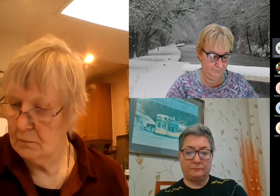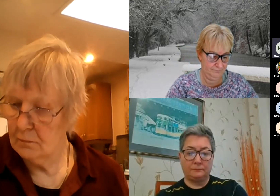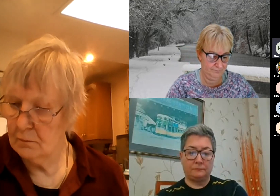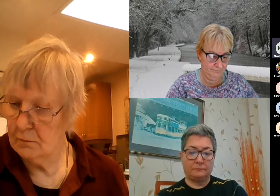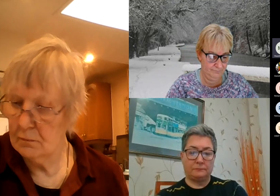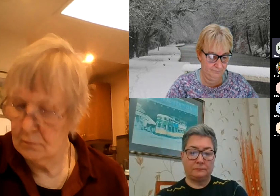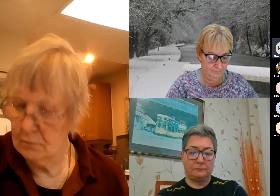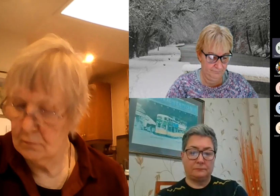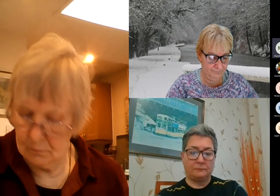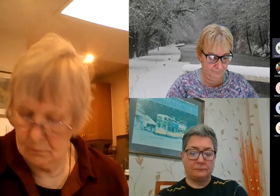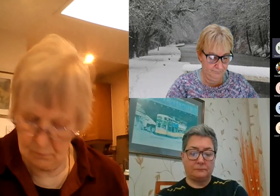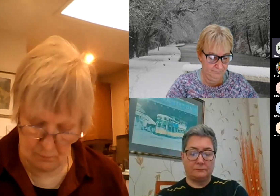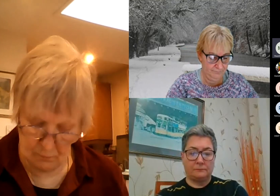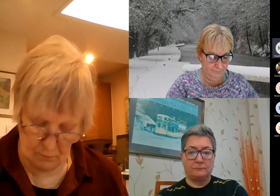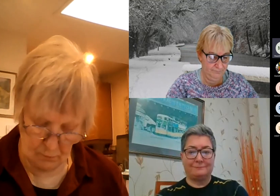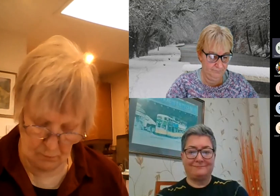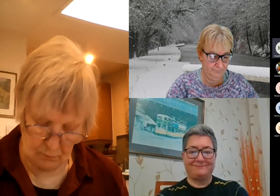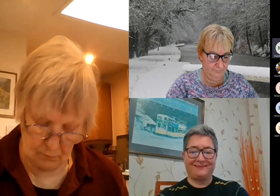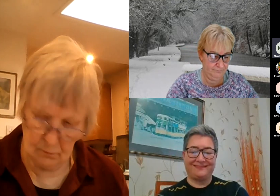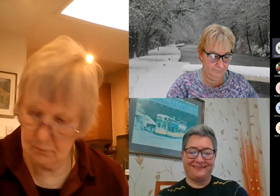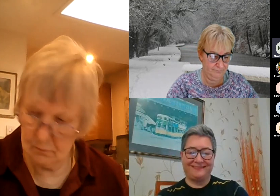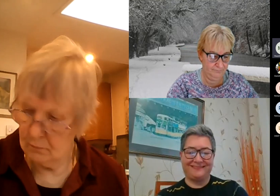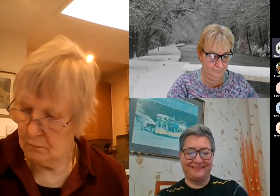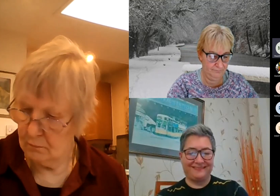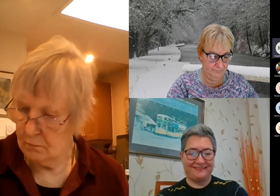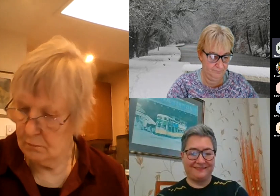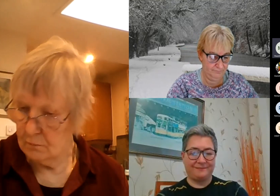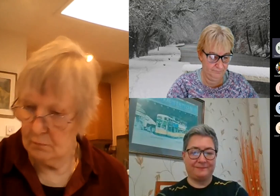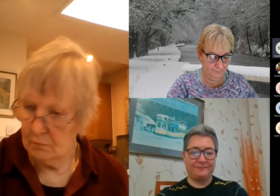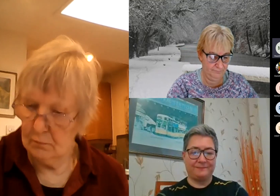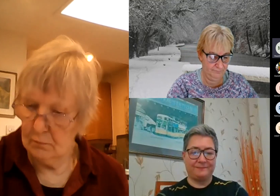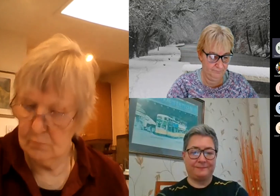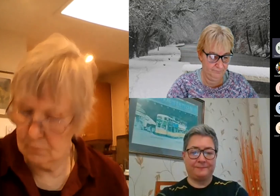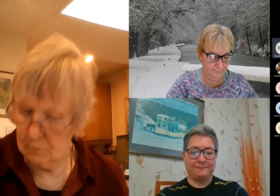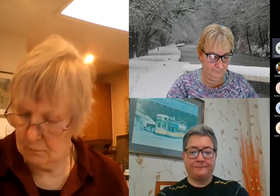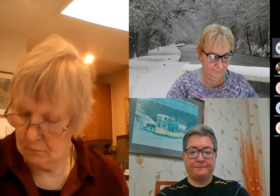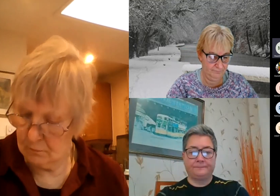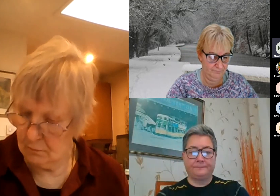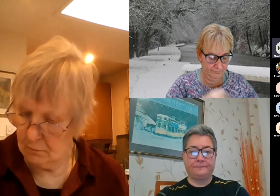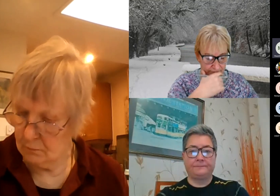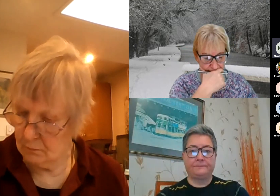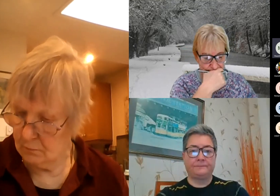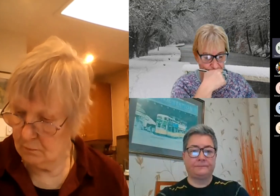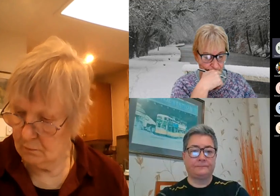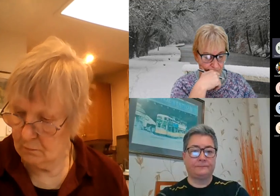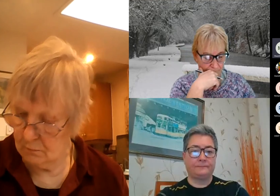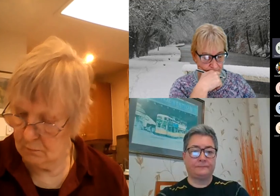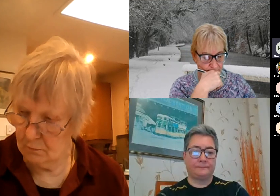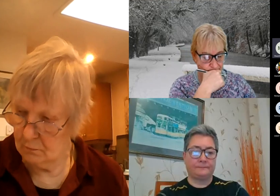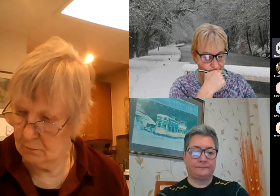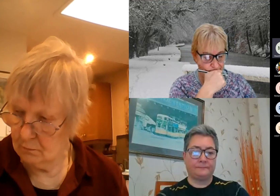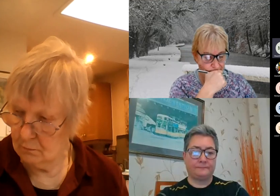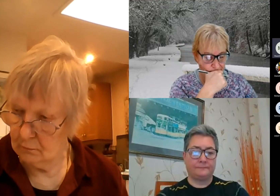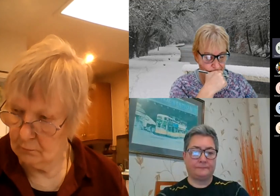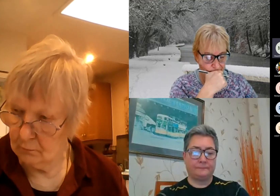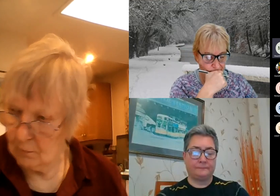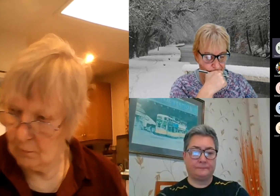irritatingly obnoxious when it comes to this sort of thing. The best thing I can recommend to